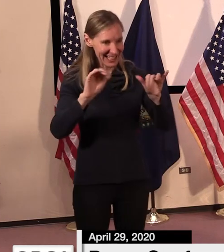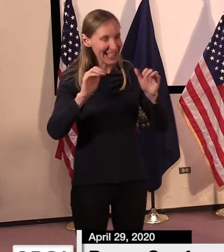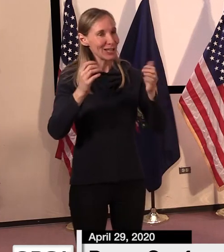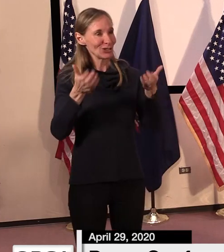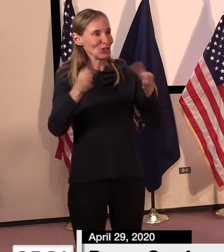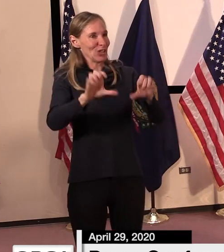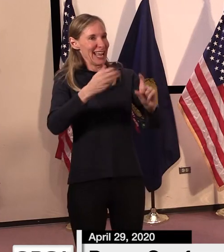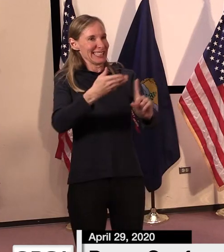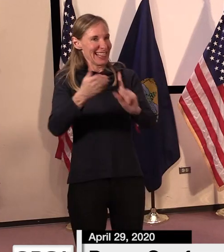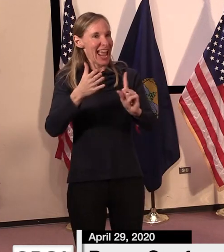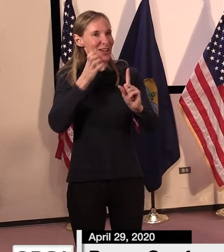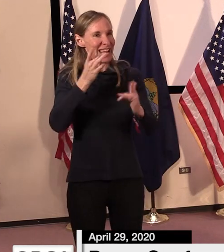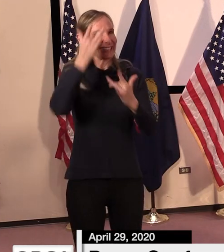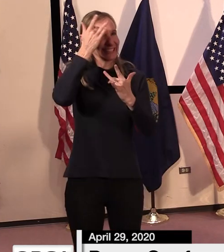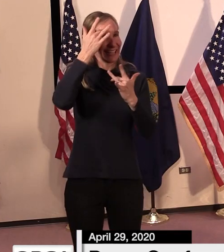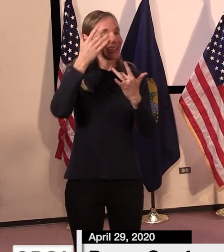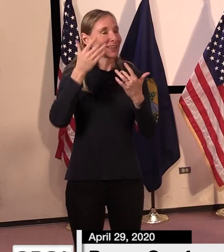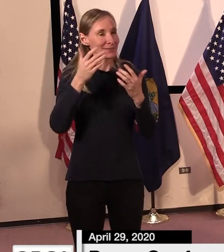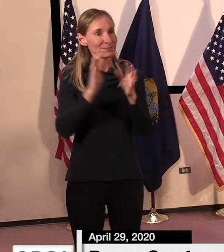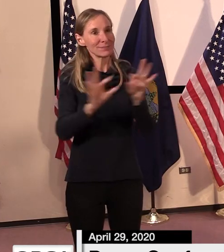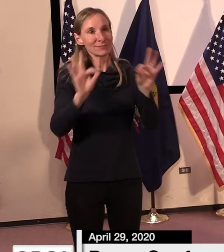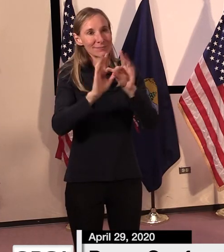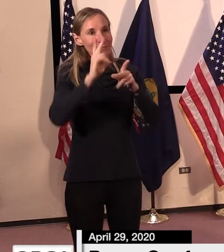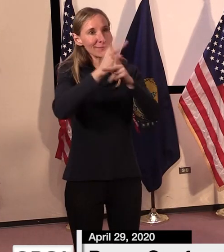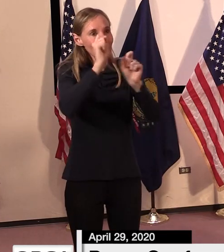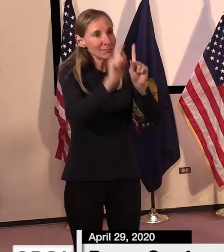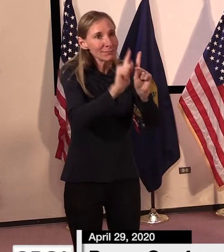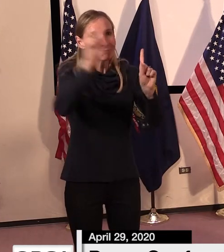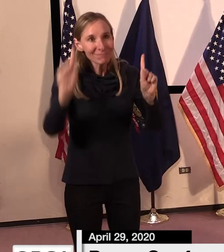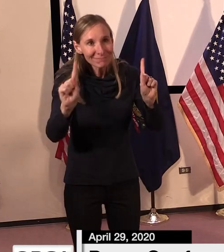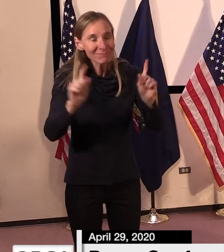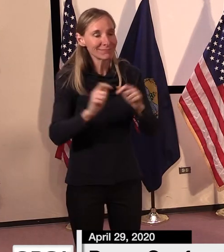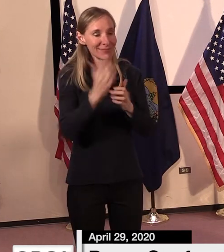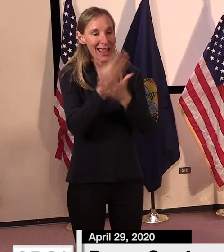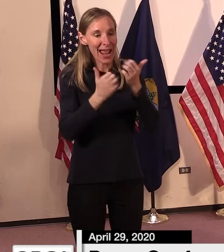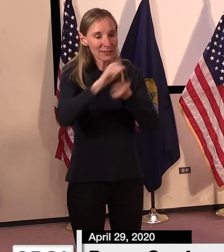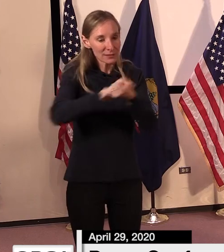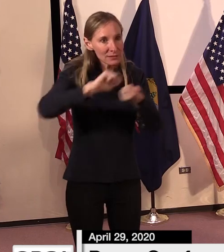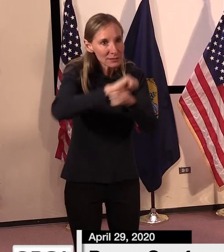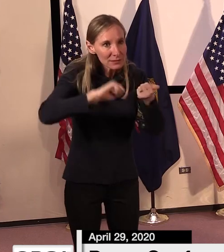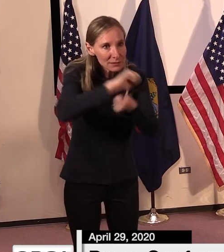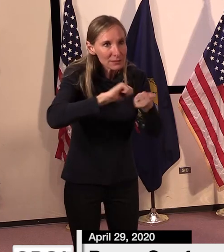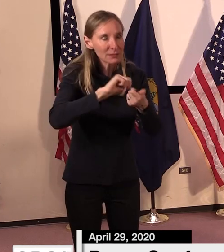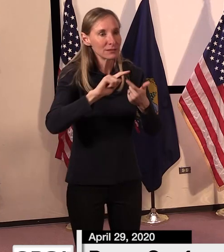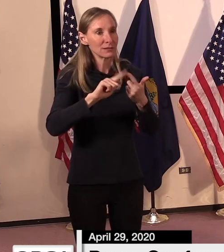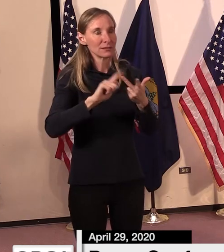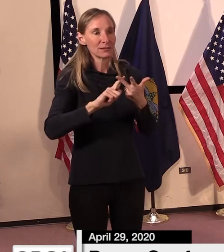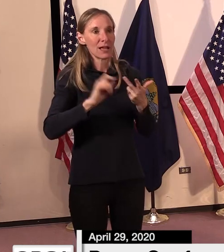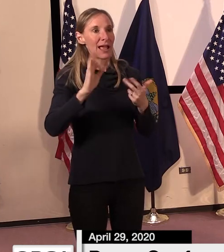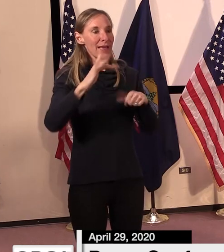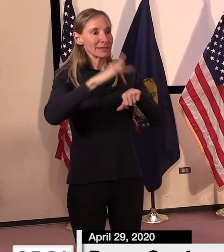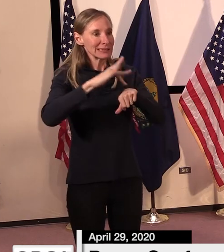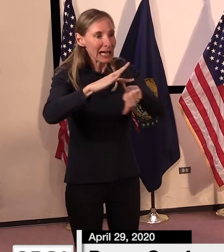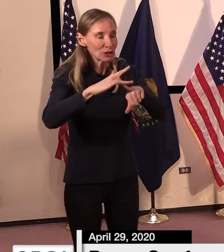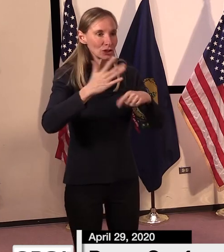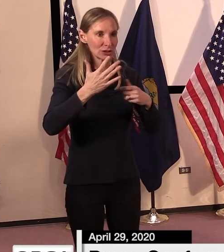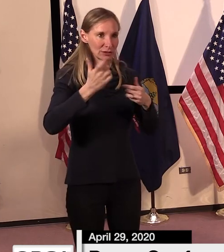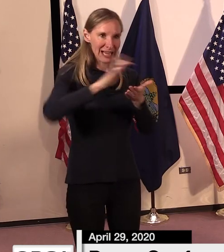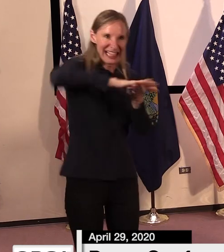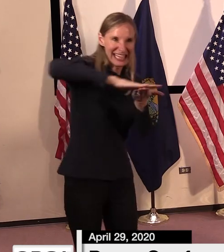also continue to separate ourselves, wash our hands, disinfect things so we touch, and wear a